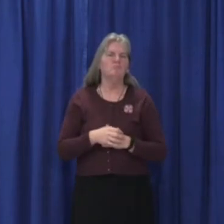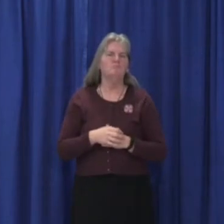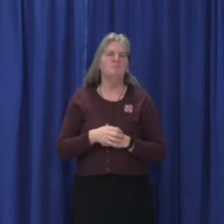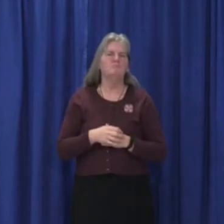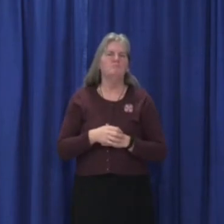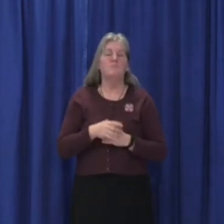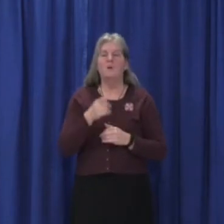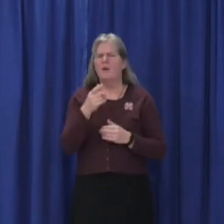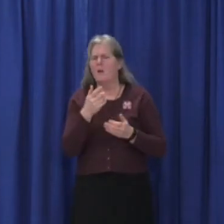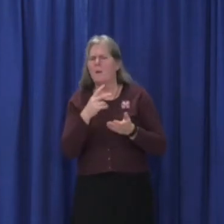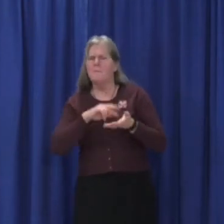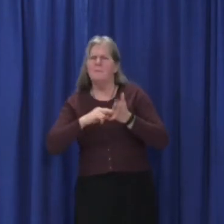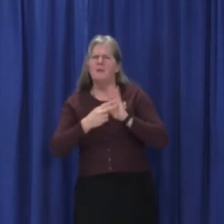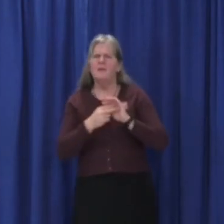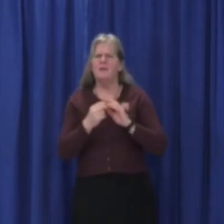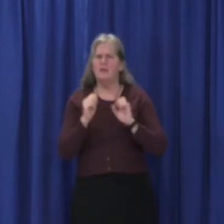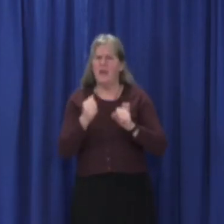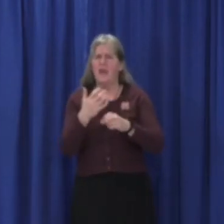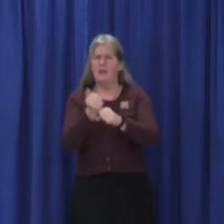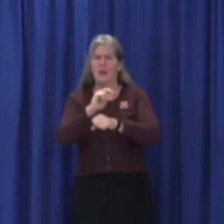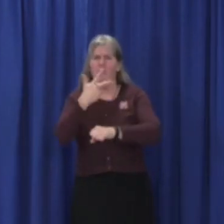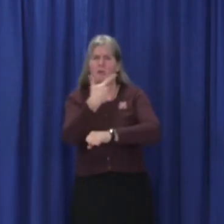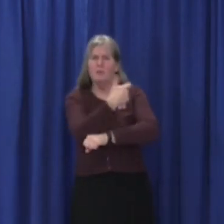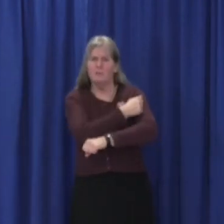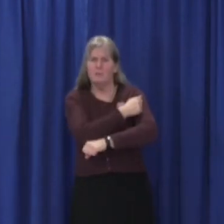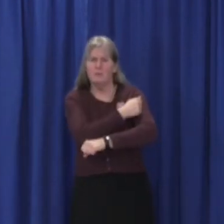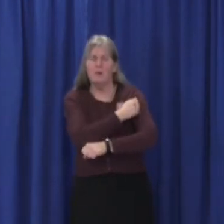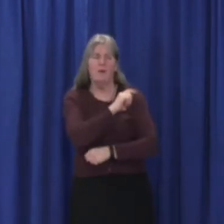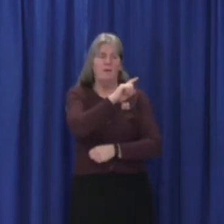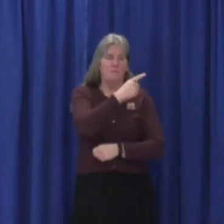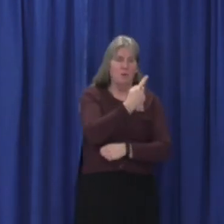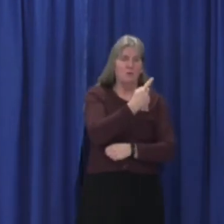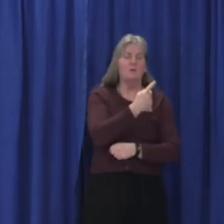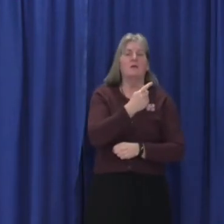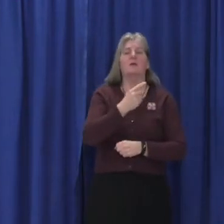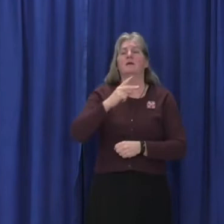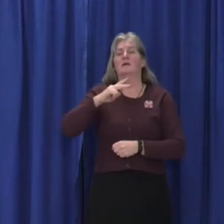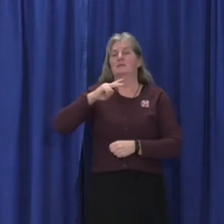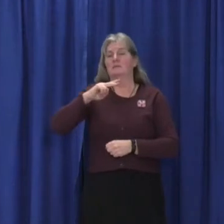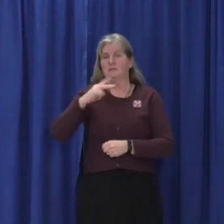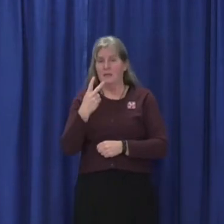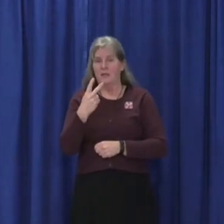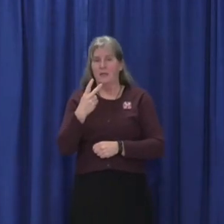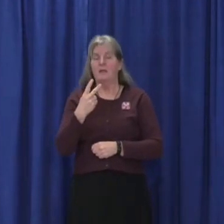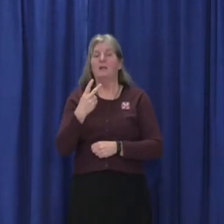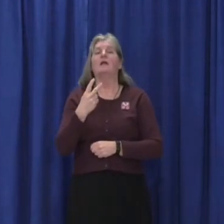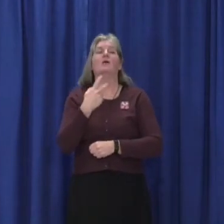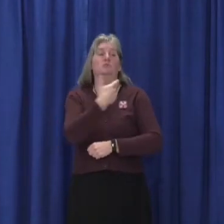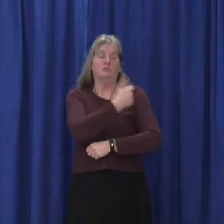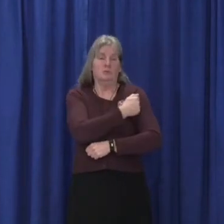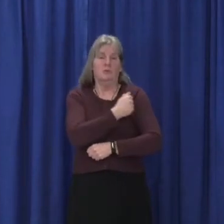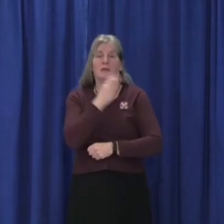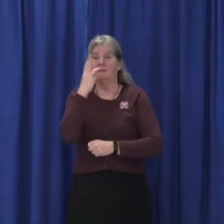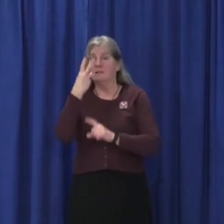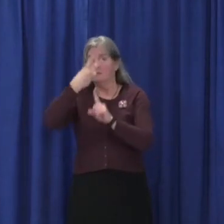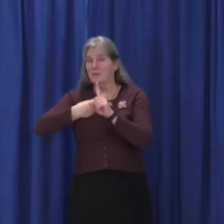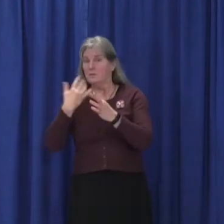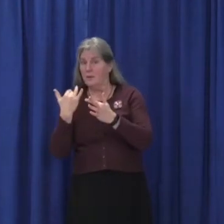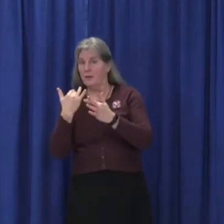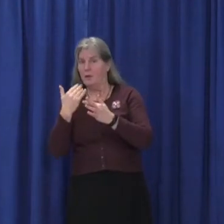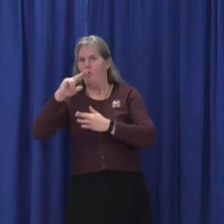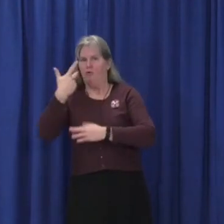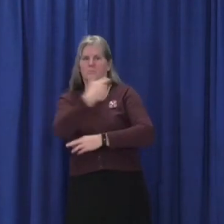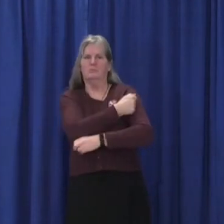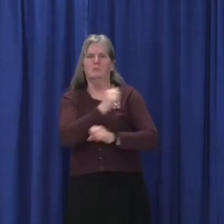You are eligible for your booster if it has been 6 months since your second shot. The vaccines, again, are